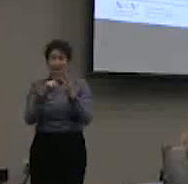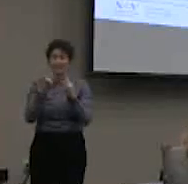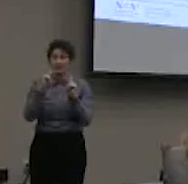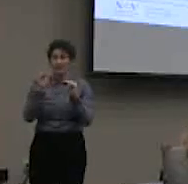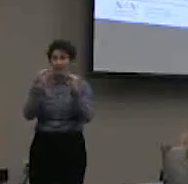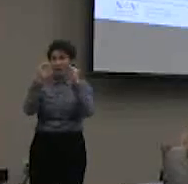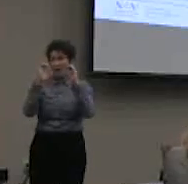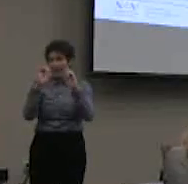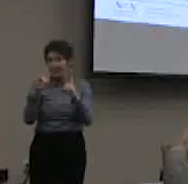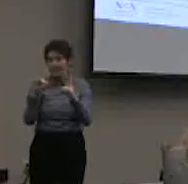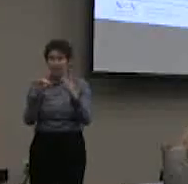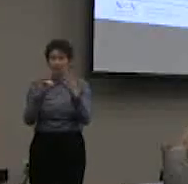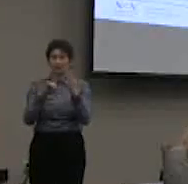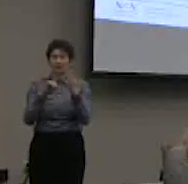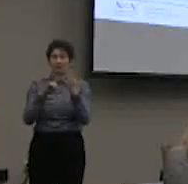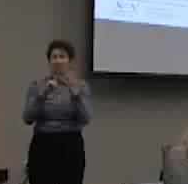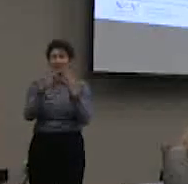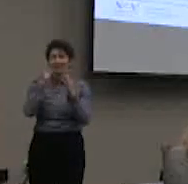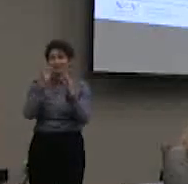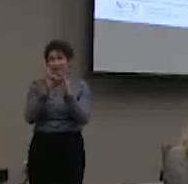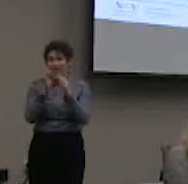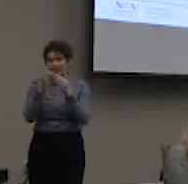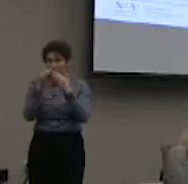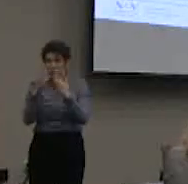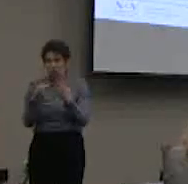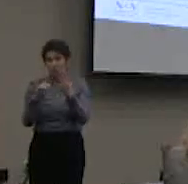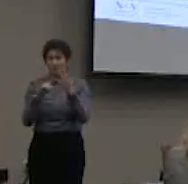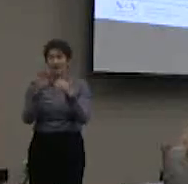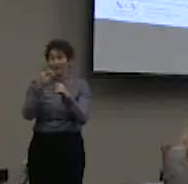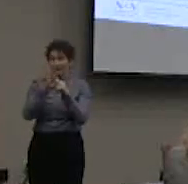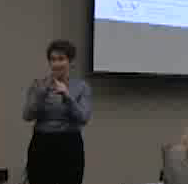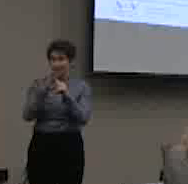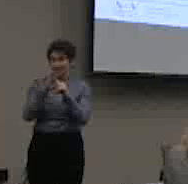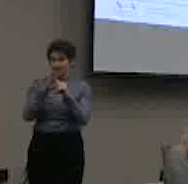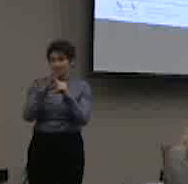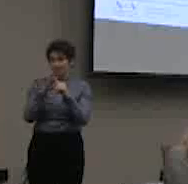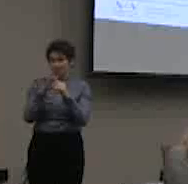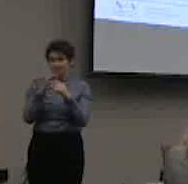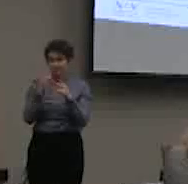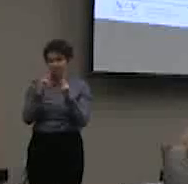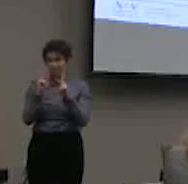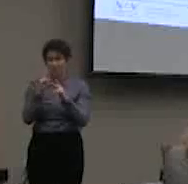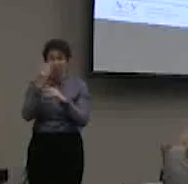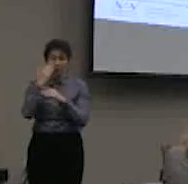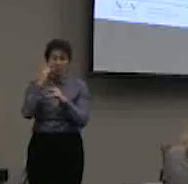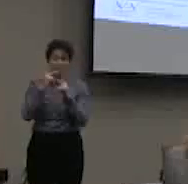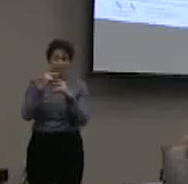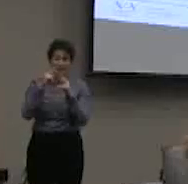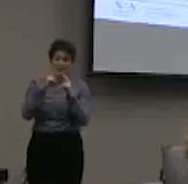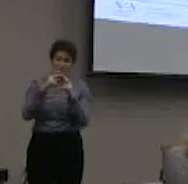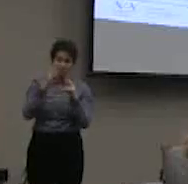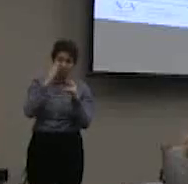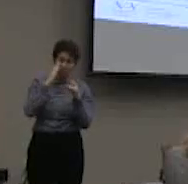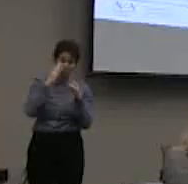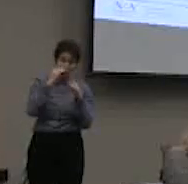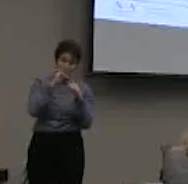elected officials, people who either are making the decisions or folks who